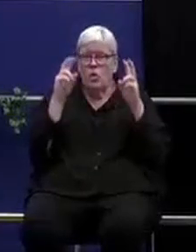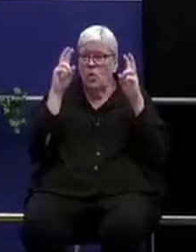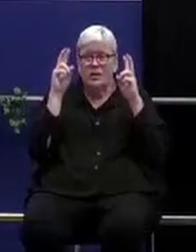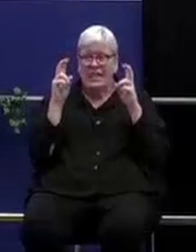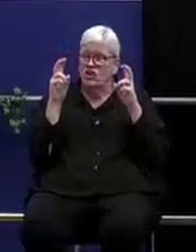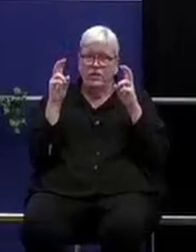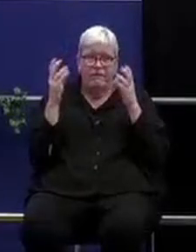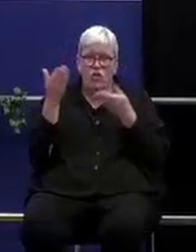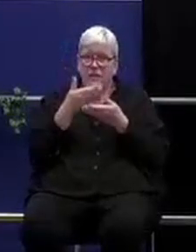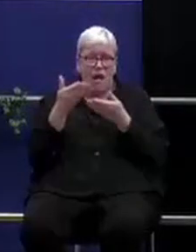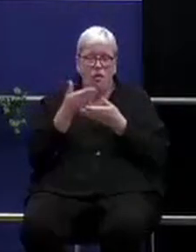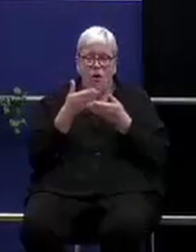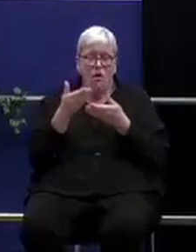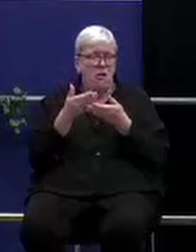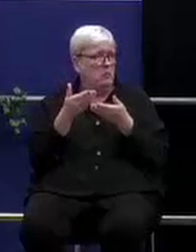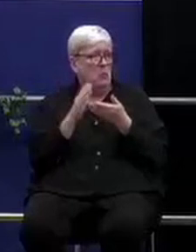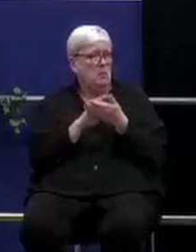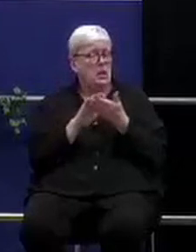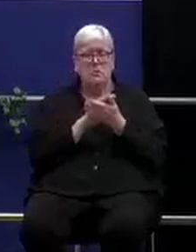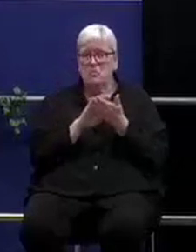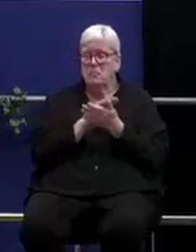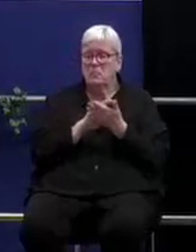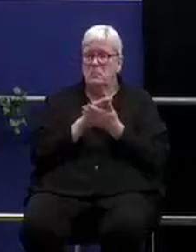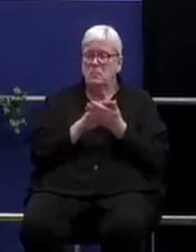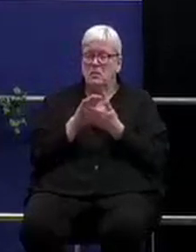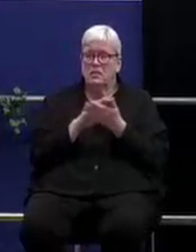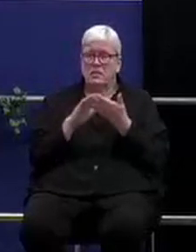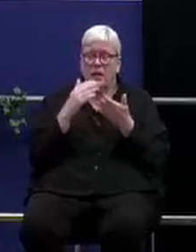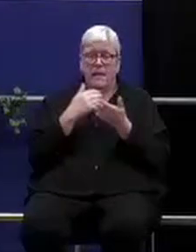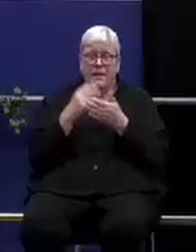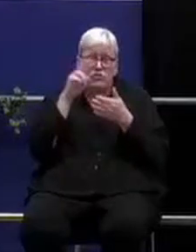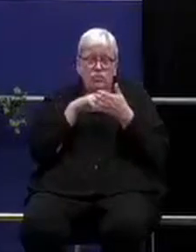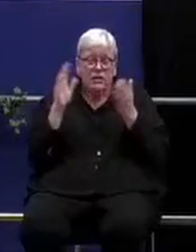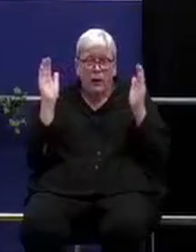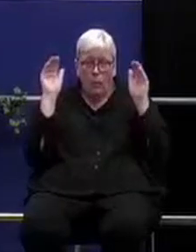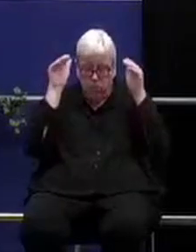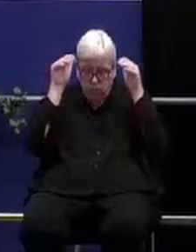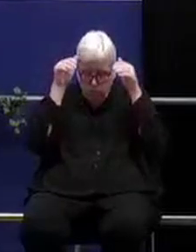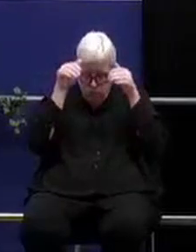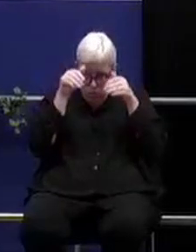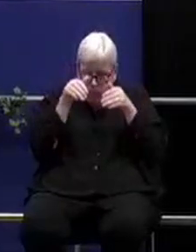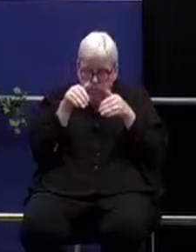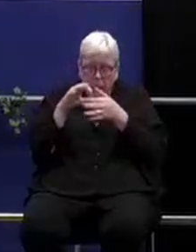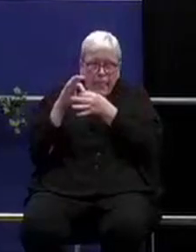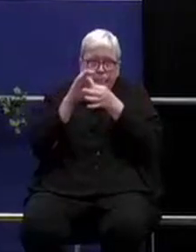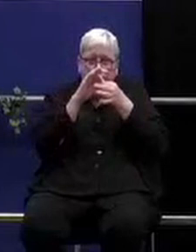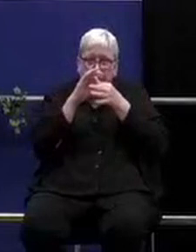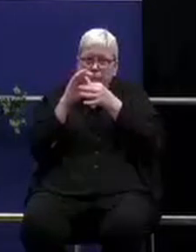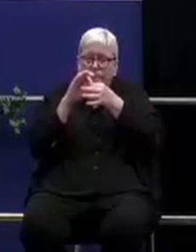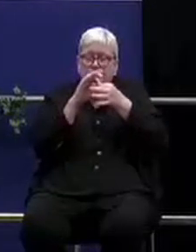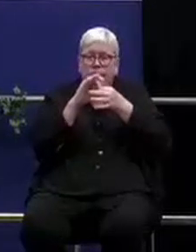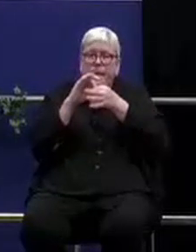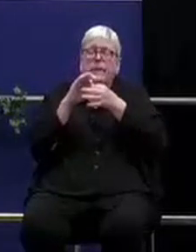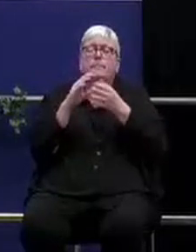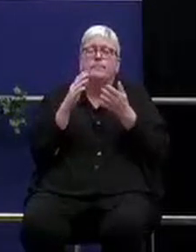but I thought that that was such a great way of immersing the reader in that strange closeness. So I just wondered if that